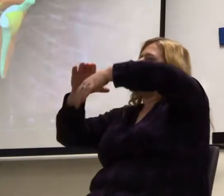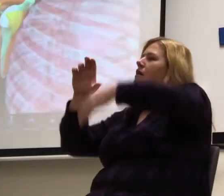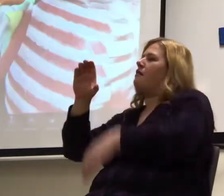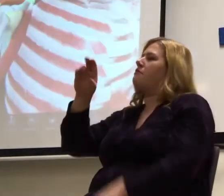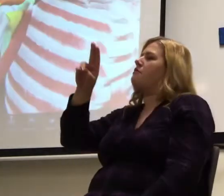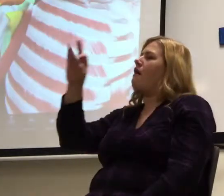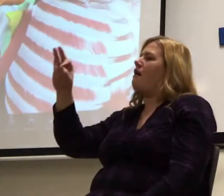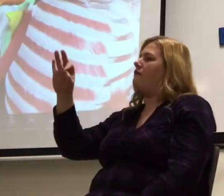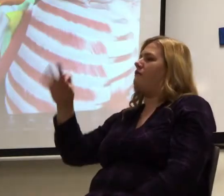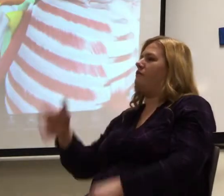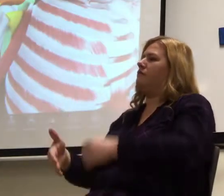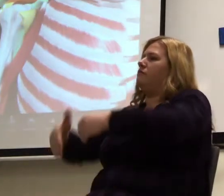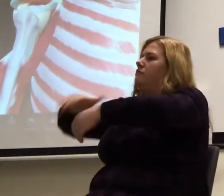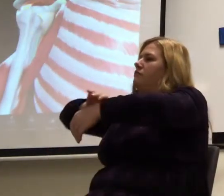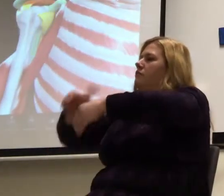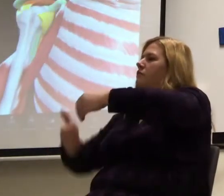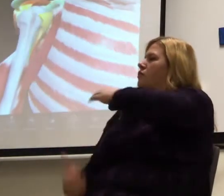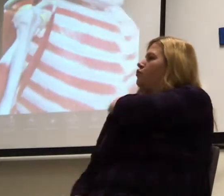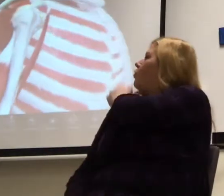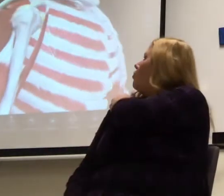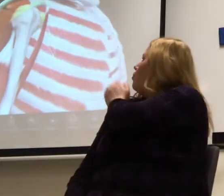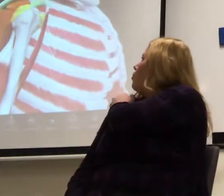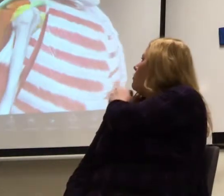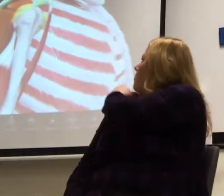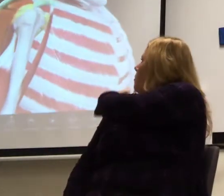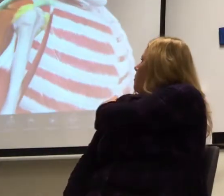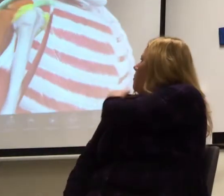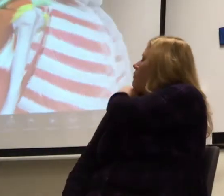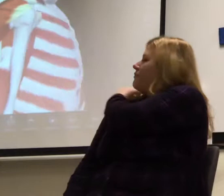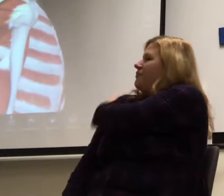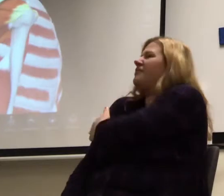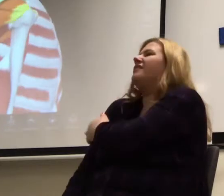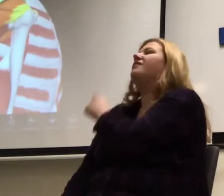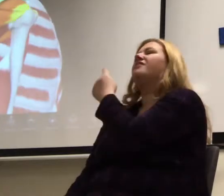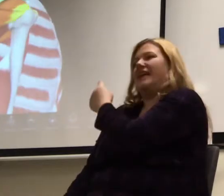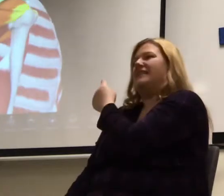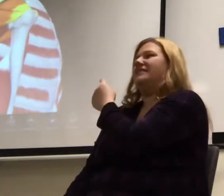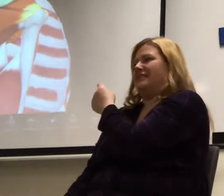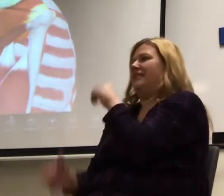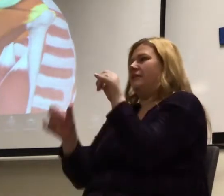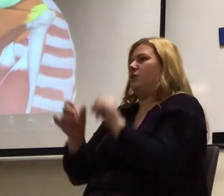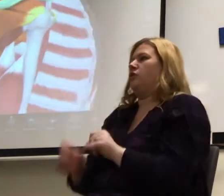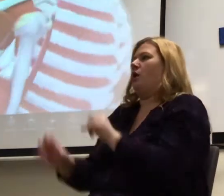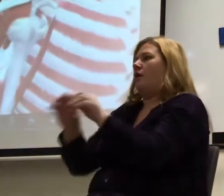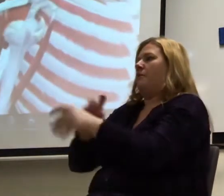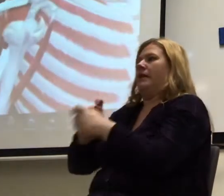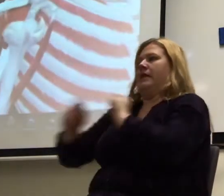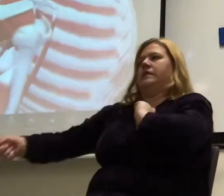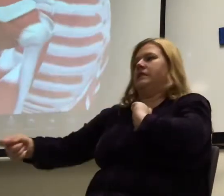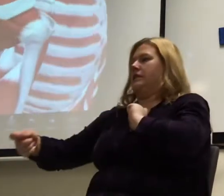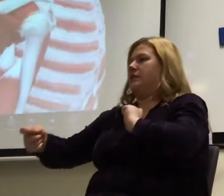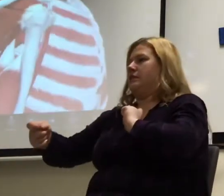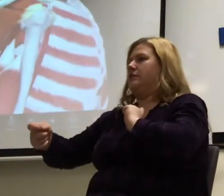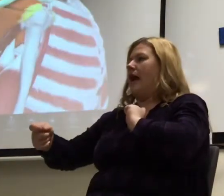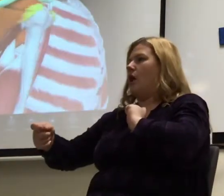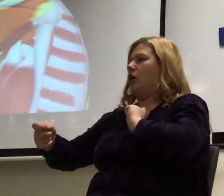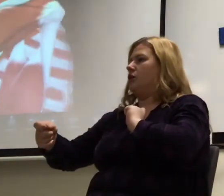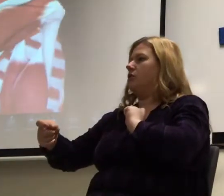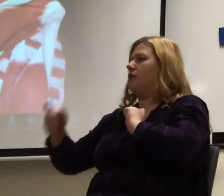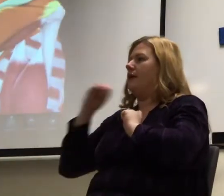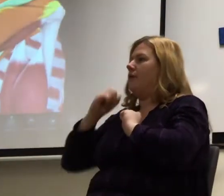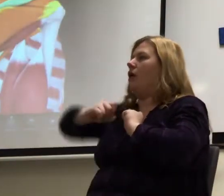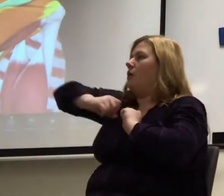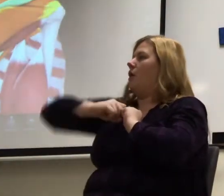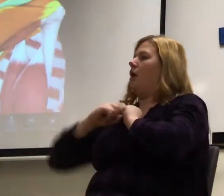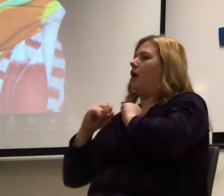Oh, Lindsay was asking earlier, can you tear those? Like, yeah, those are the ones I commonly tear when you like move the scapula a lot and rotator cuff muscles. That's not